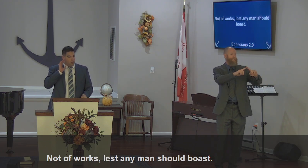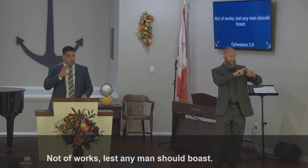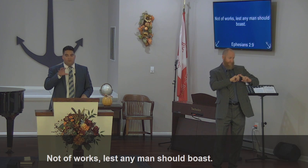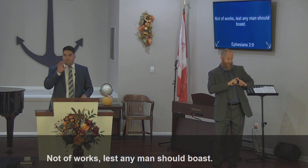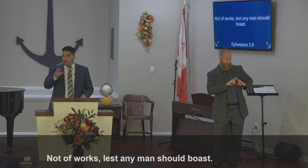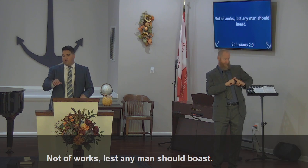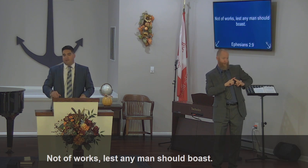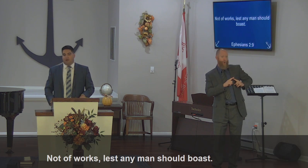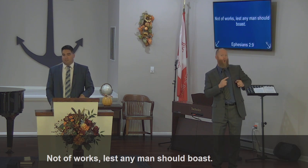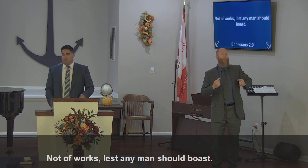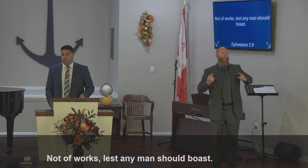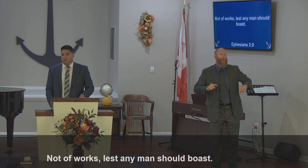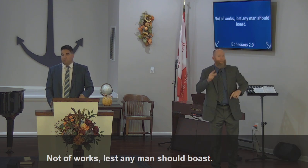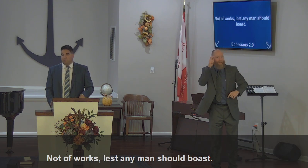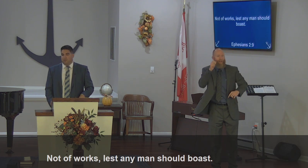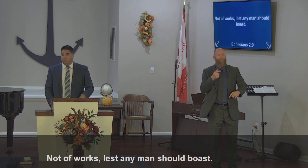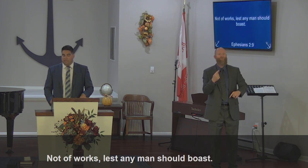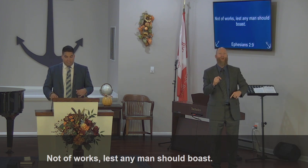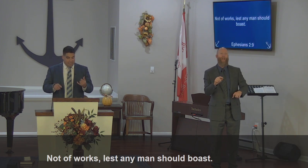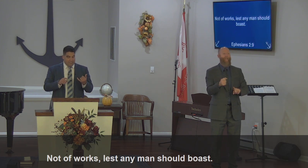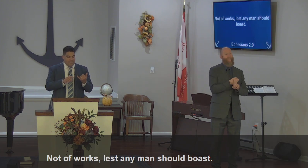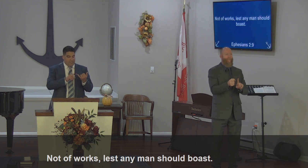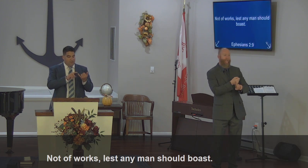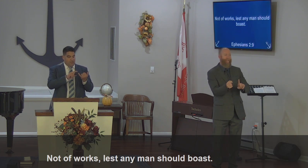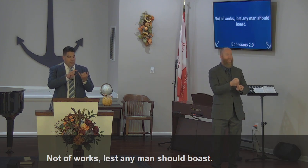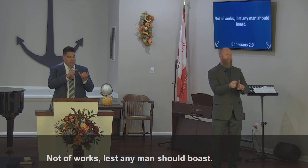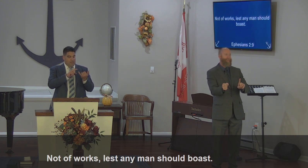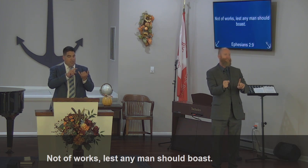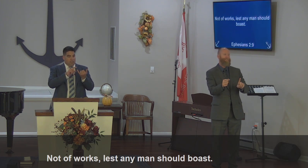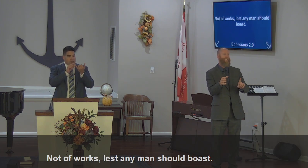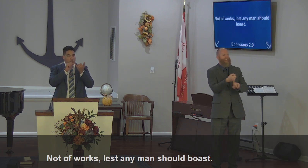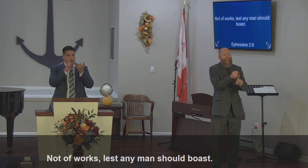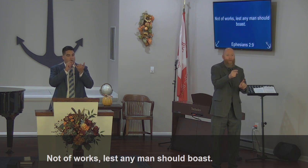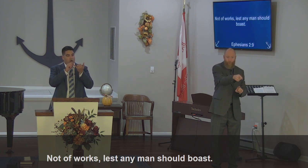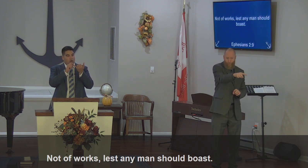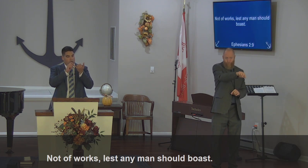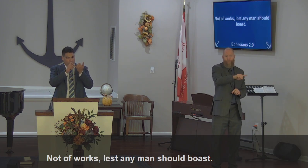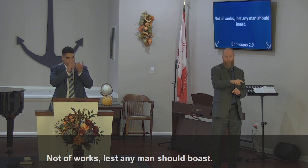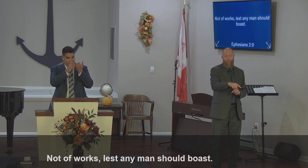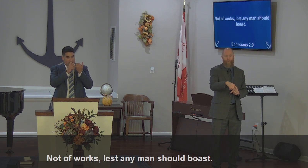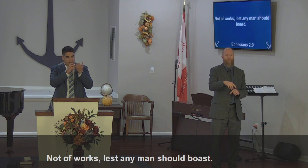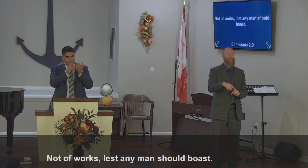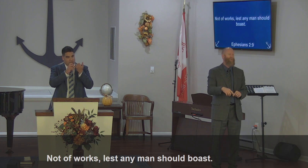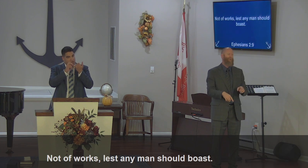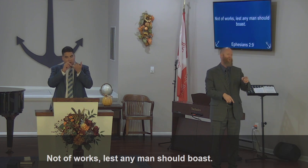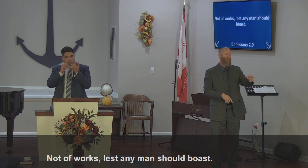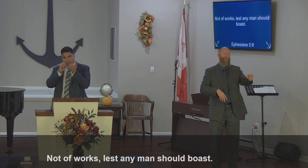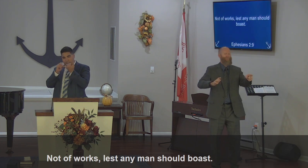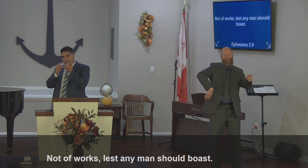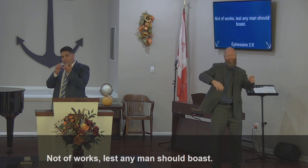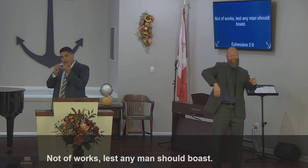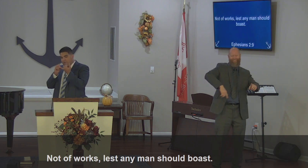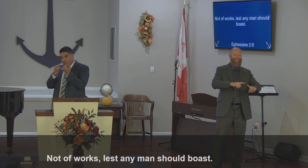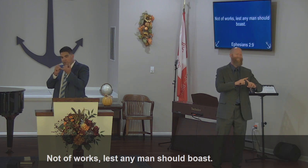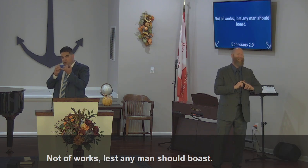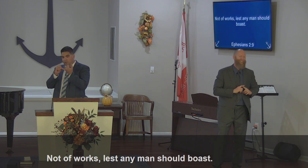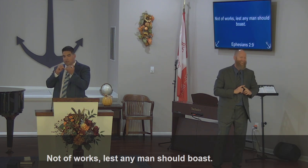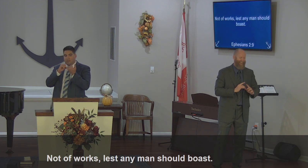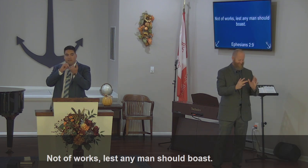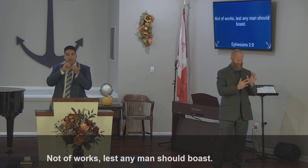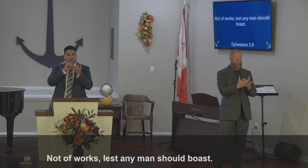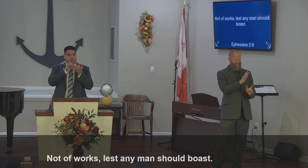to hurl fiery darts at you. He's going to tell you that you aren't saved, that God really didn't die for